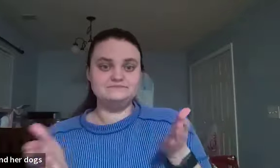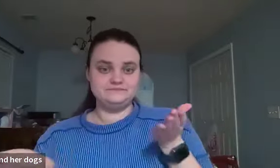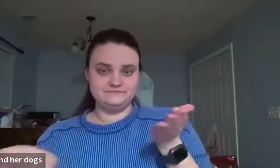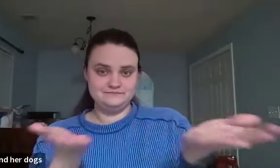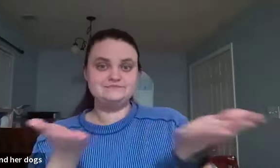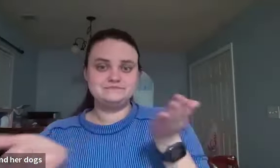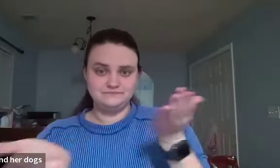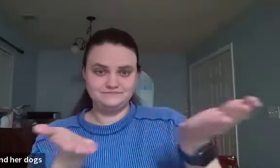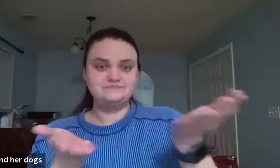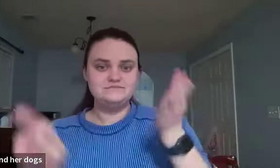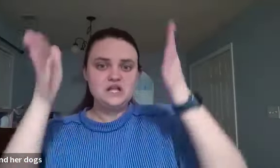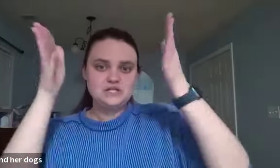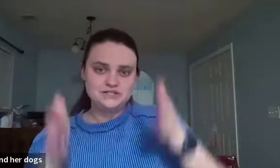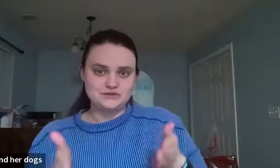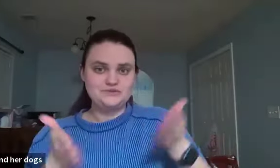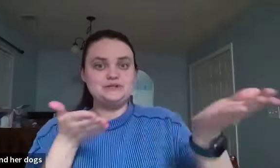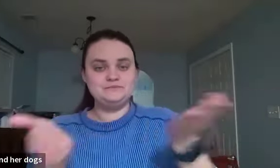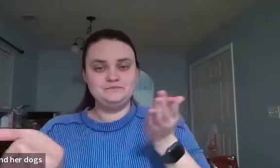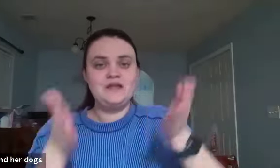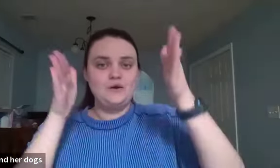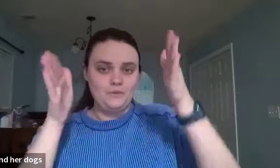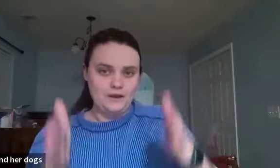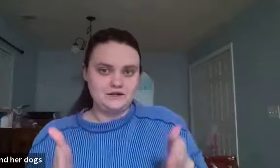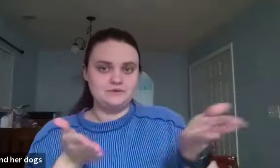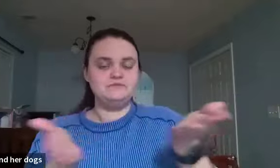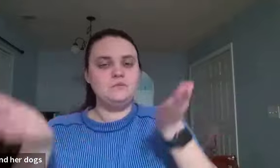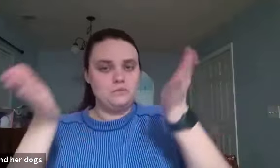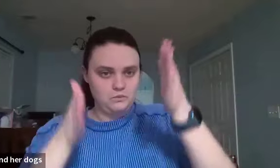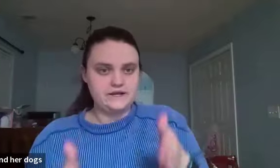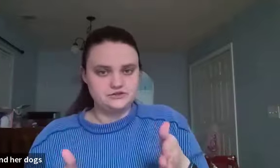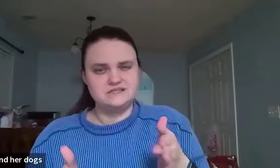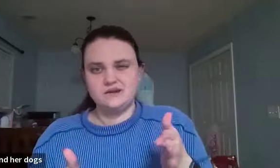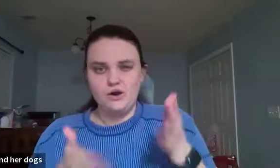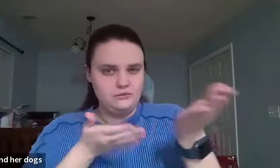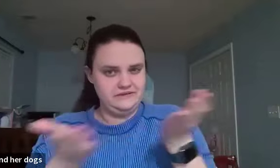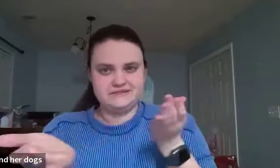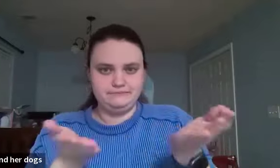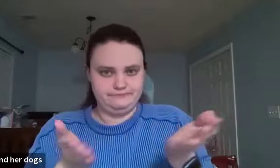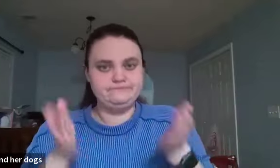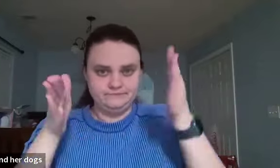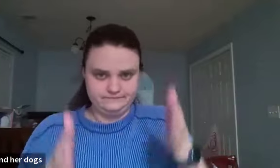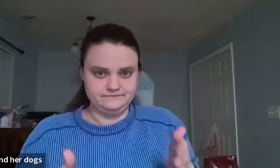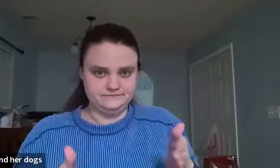person. Server, waiter. waitress. They'd all be the same.